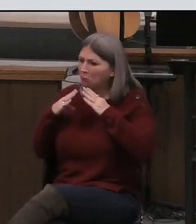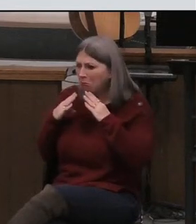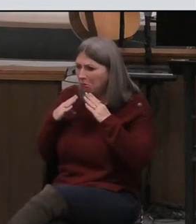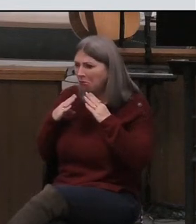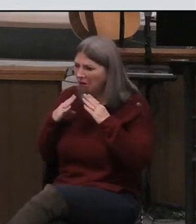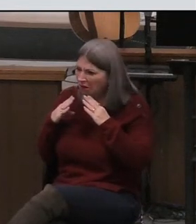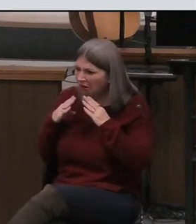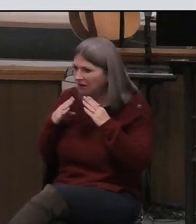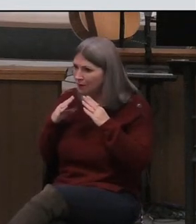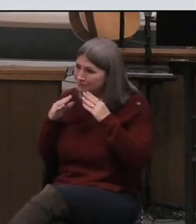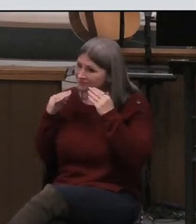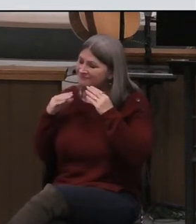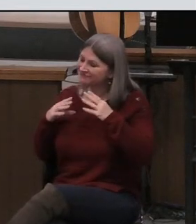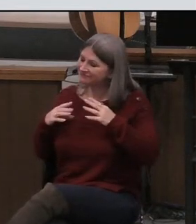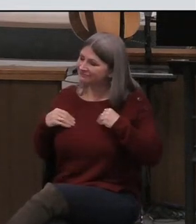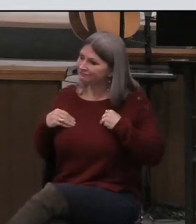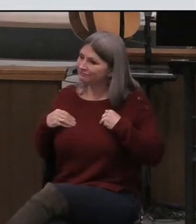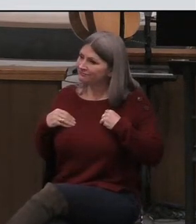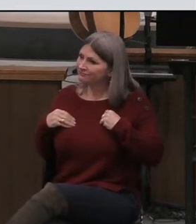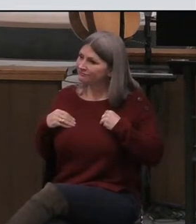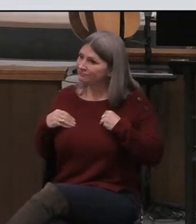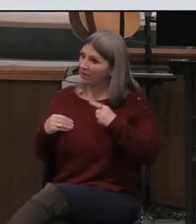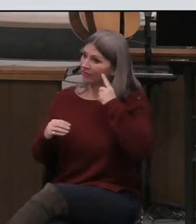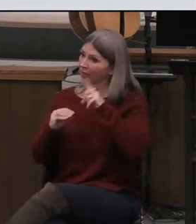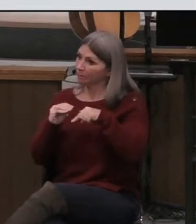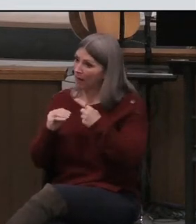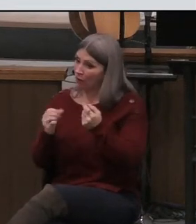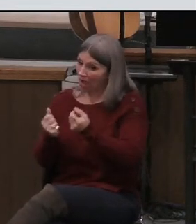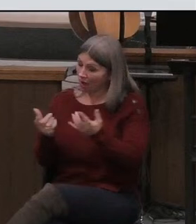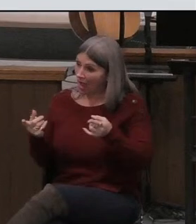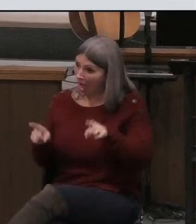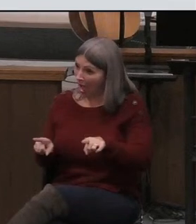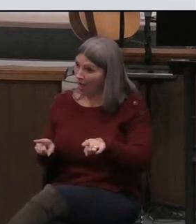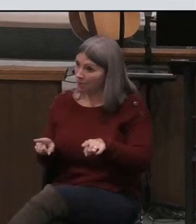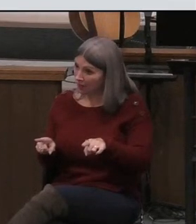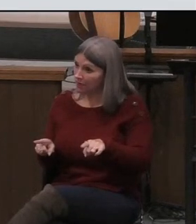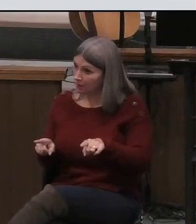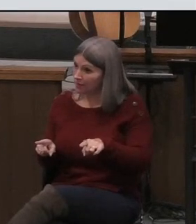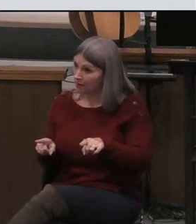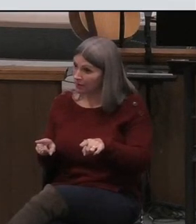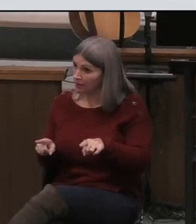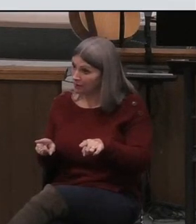I think about all those things that he went through. And